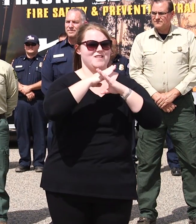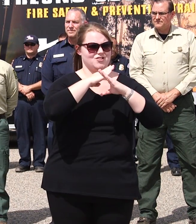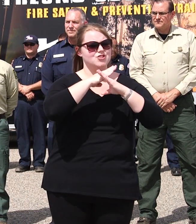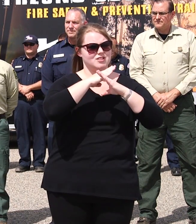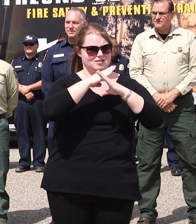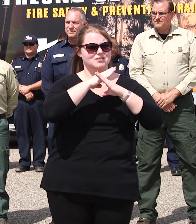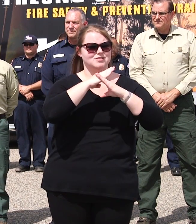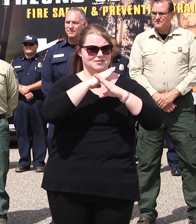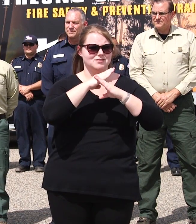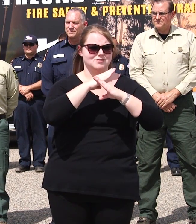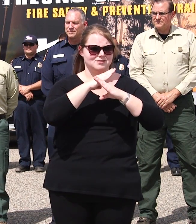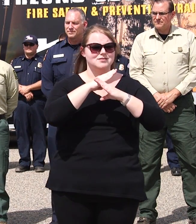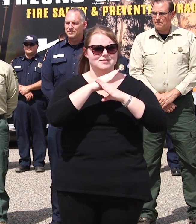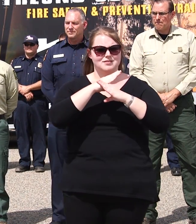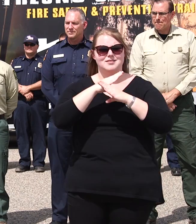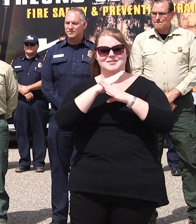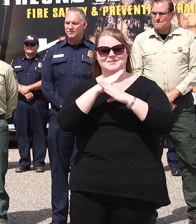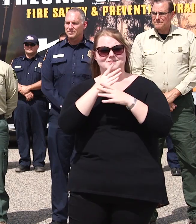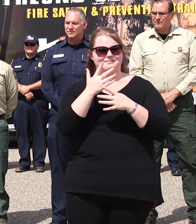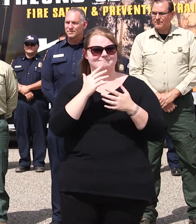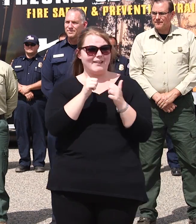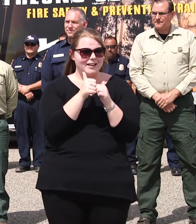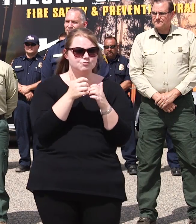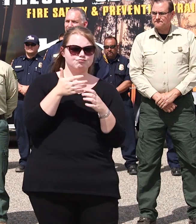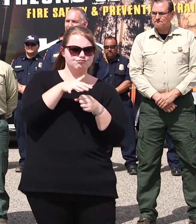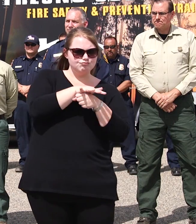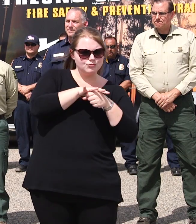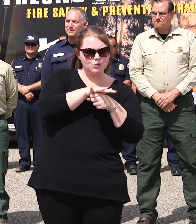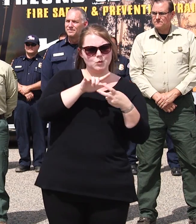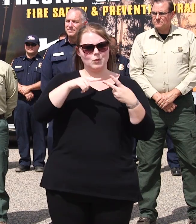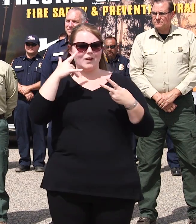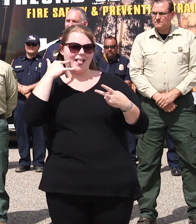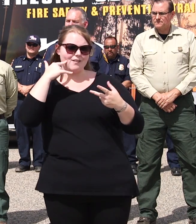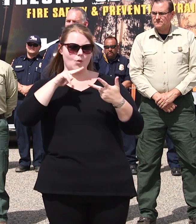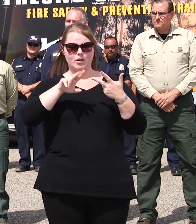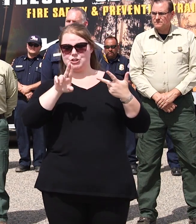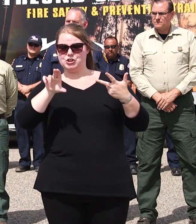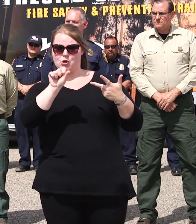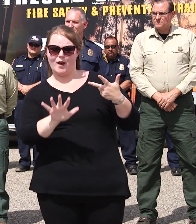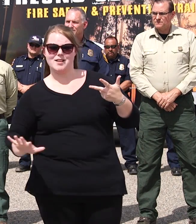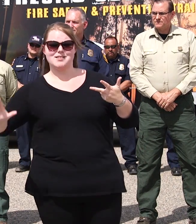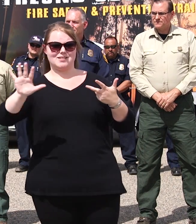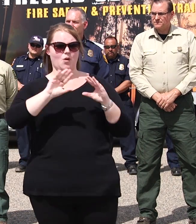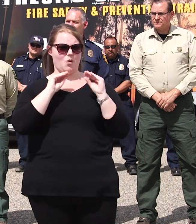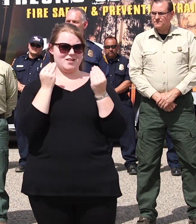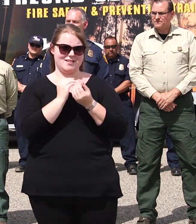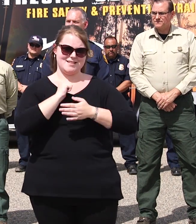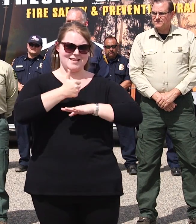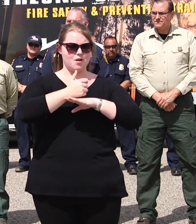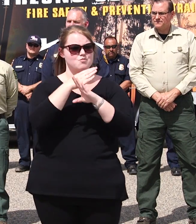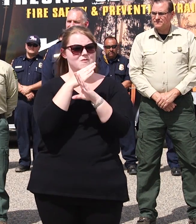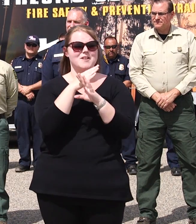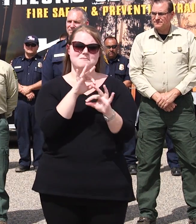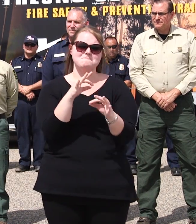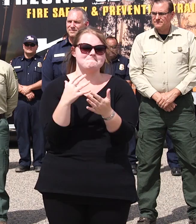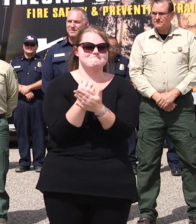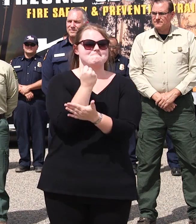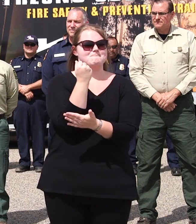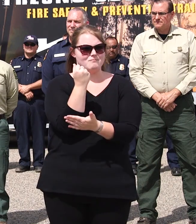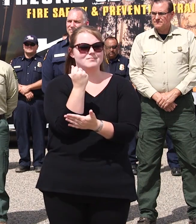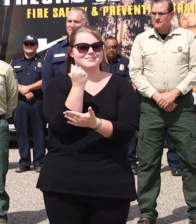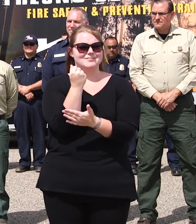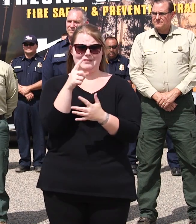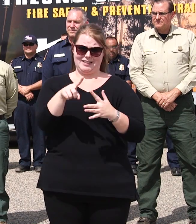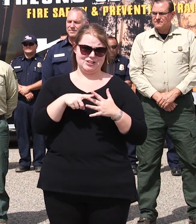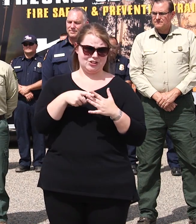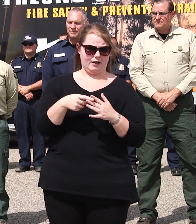by local California and United States organizations and services that have started